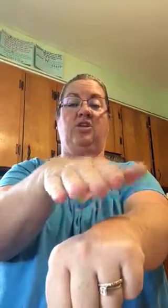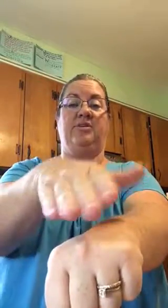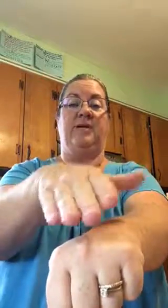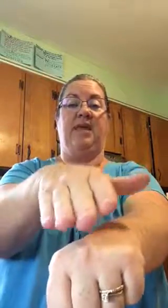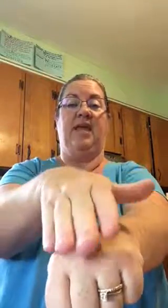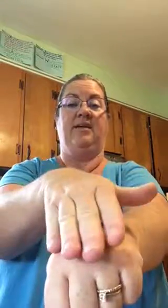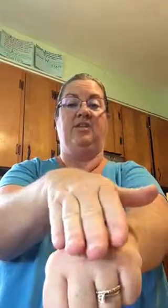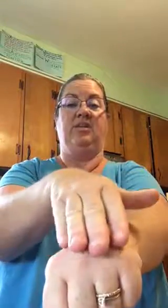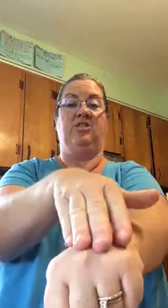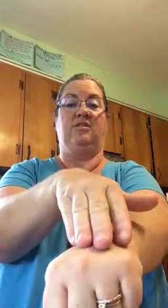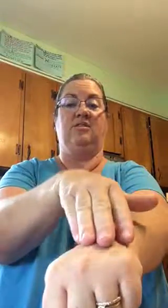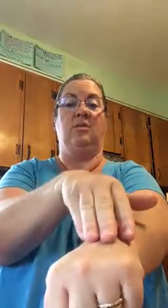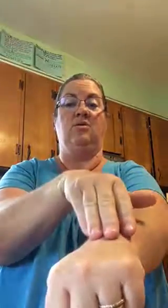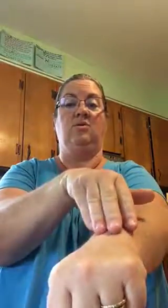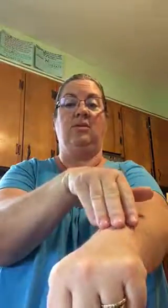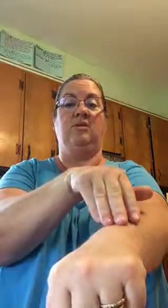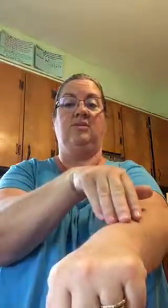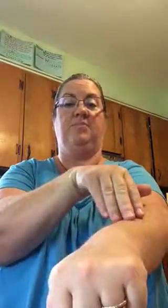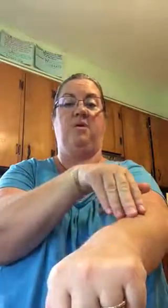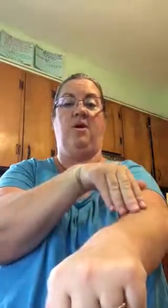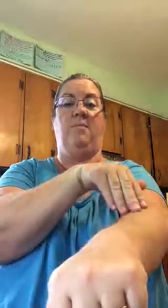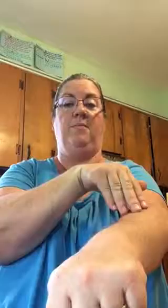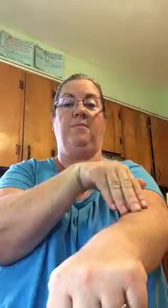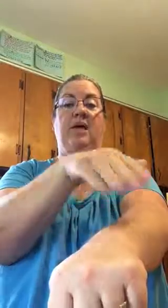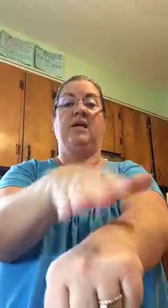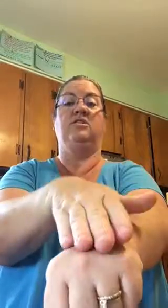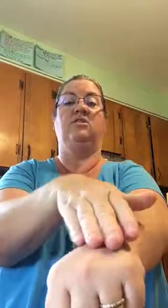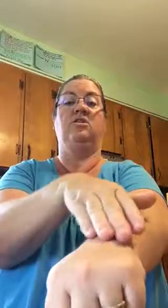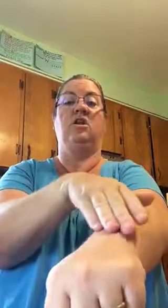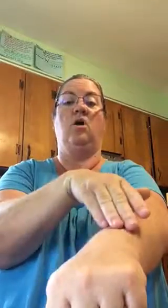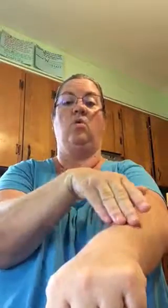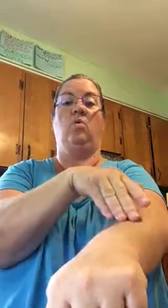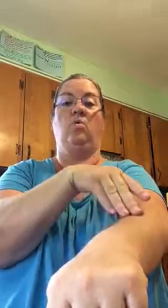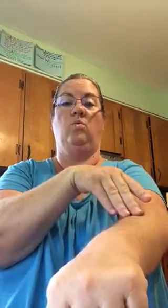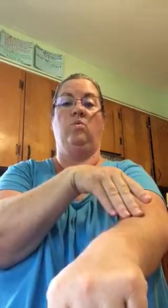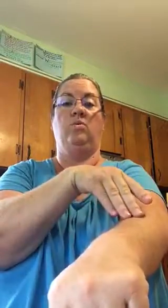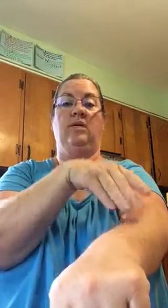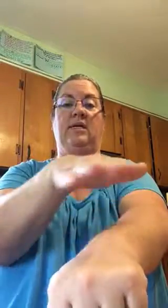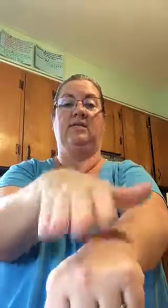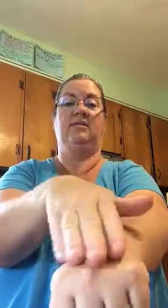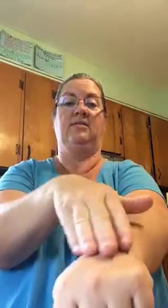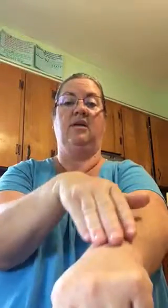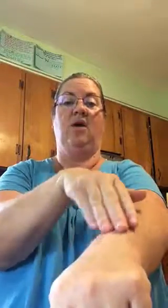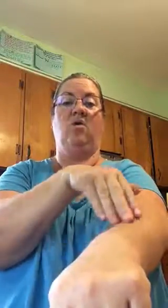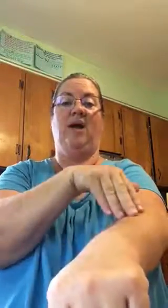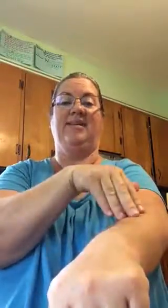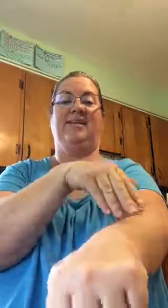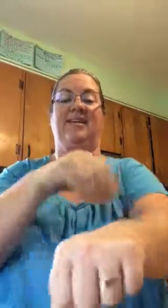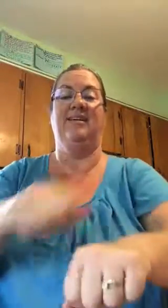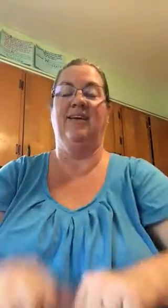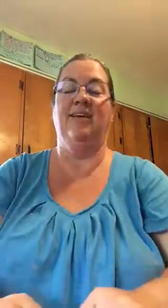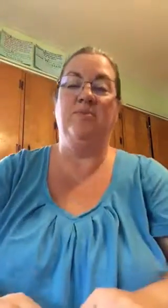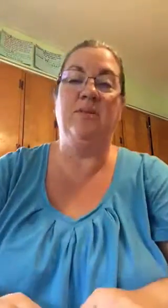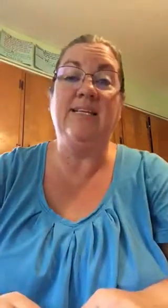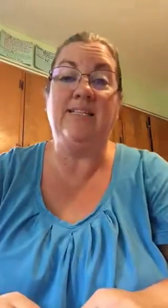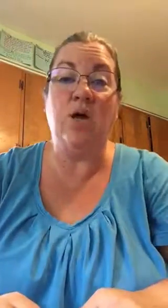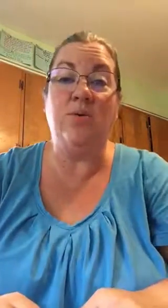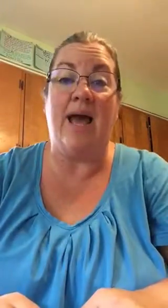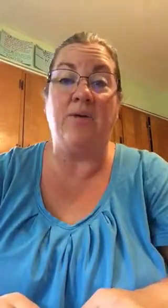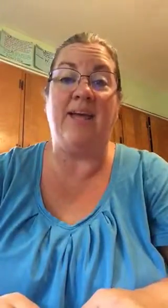dominant hand just slowly goes up your arm. Slow. slow, as in, please slow down. I